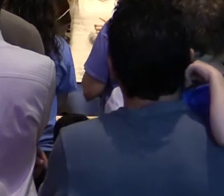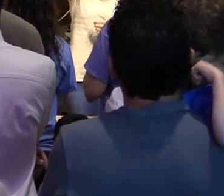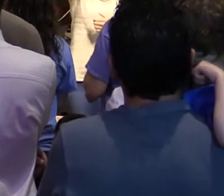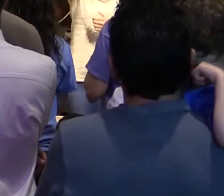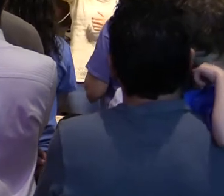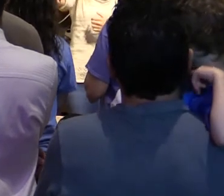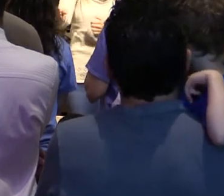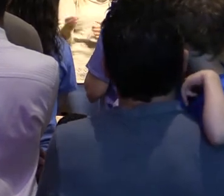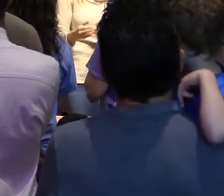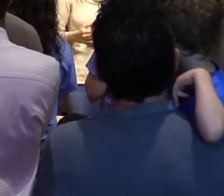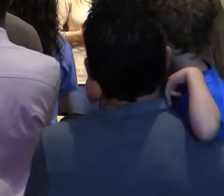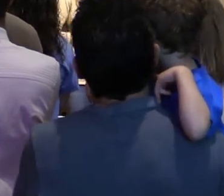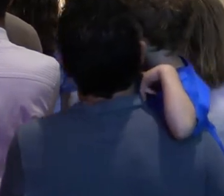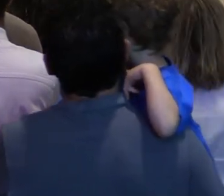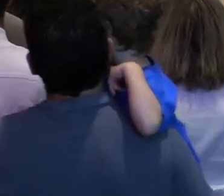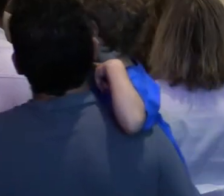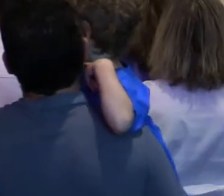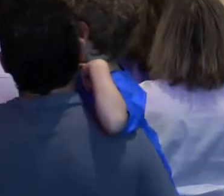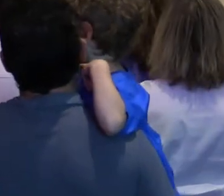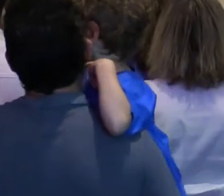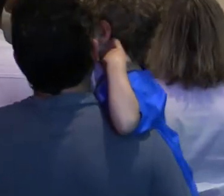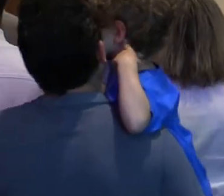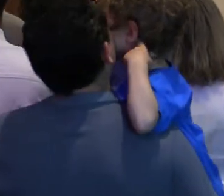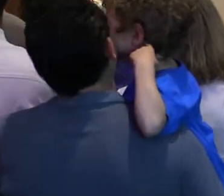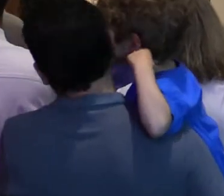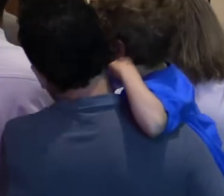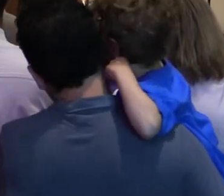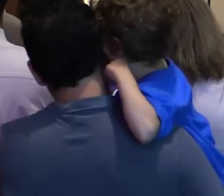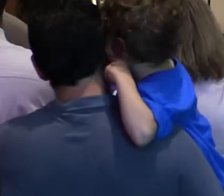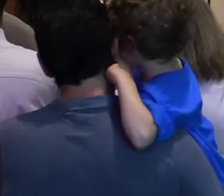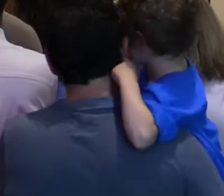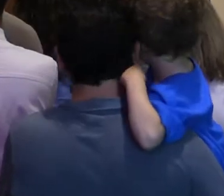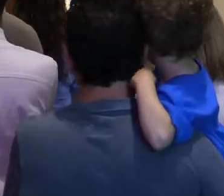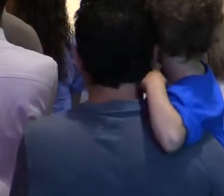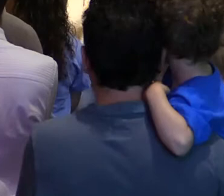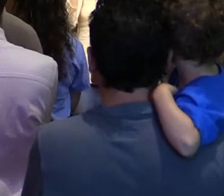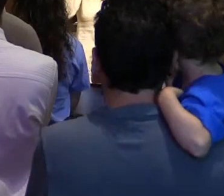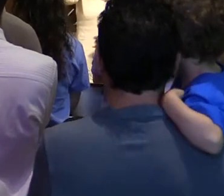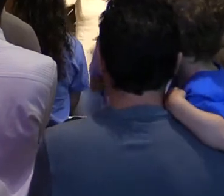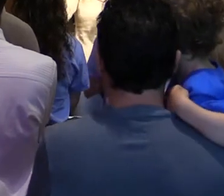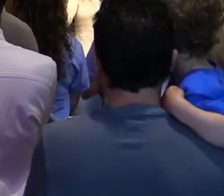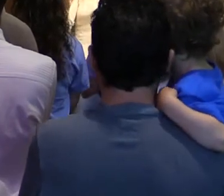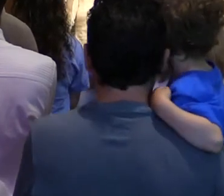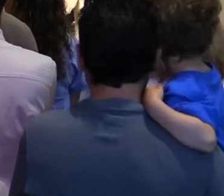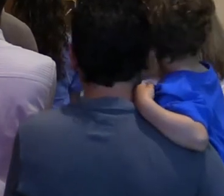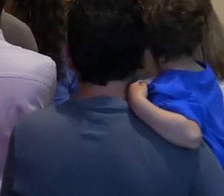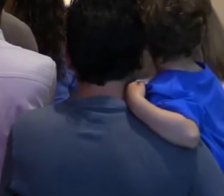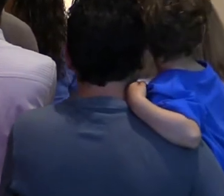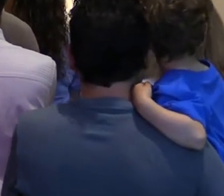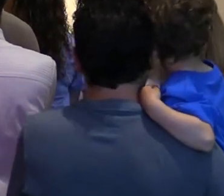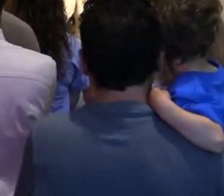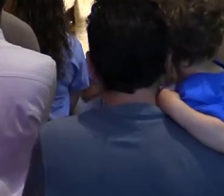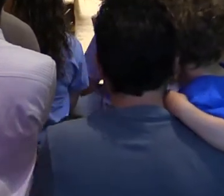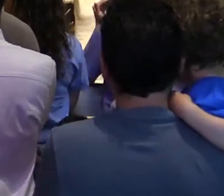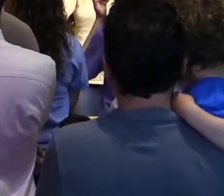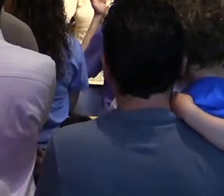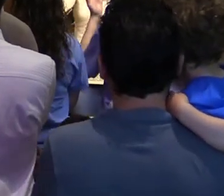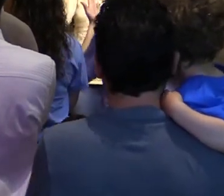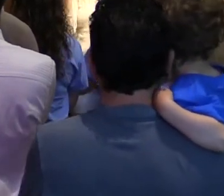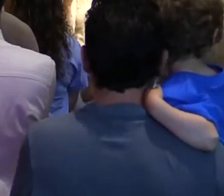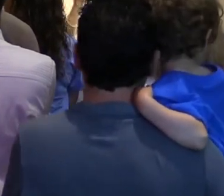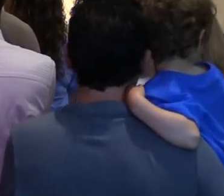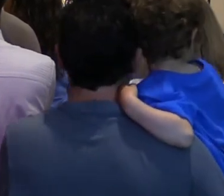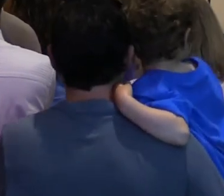belonging. So with one voice we'll sing to the Lord,